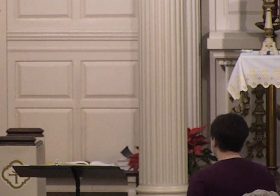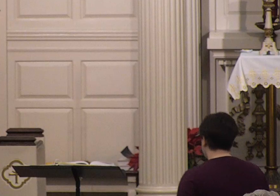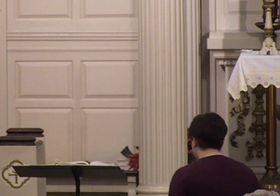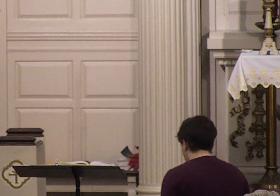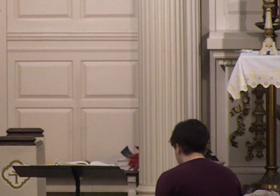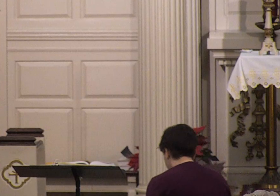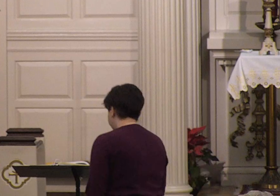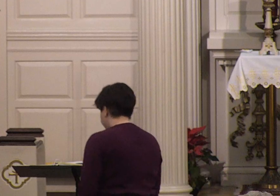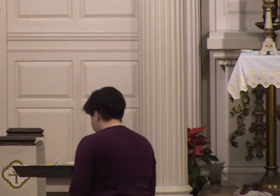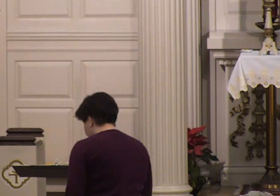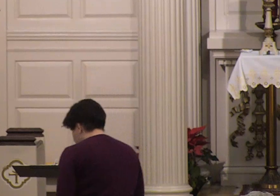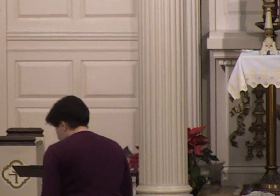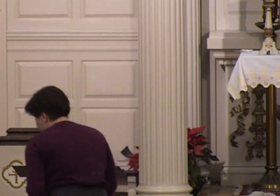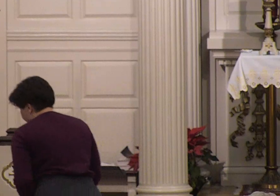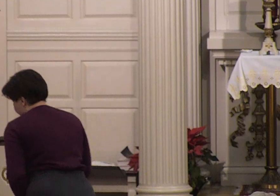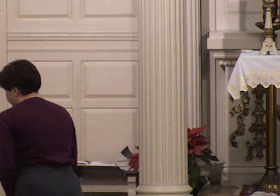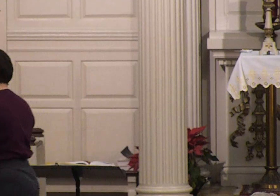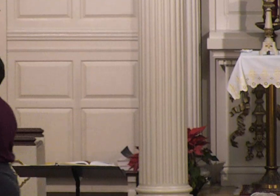celorum.